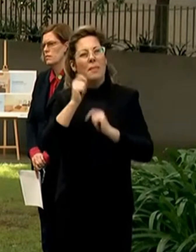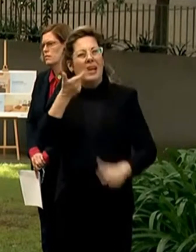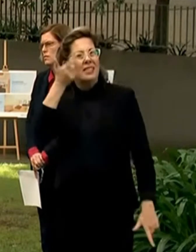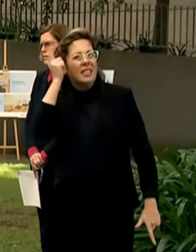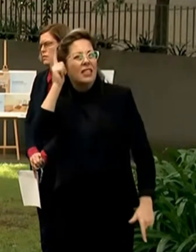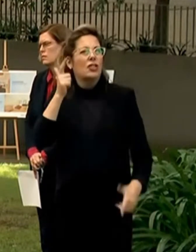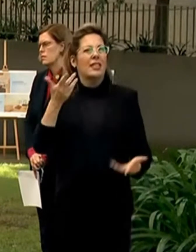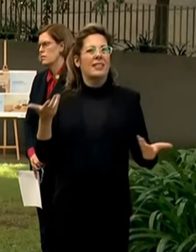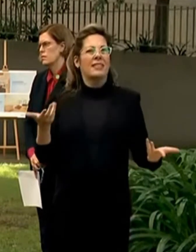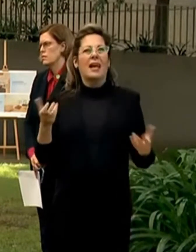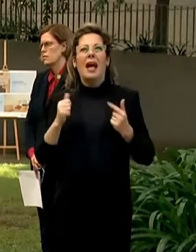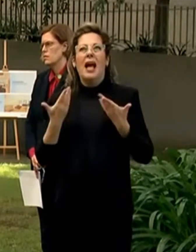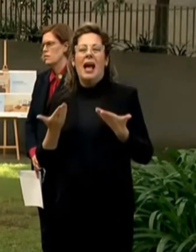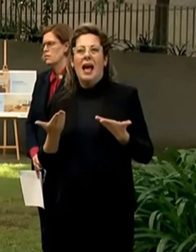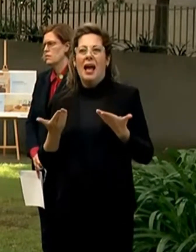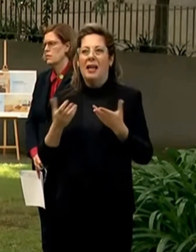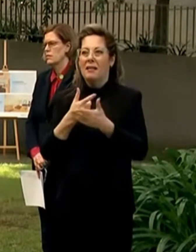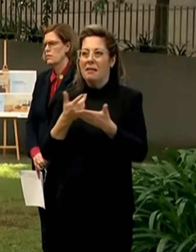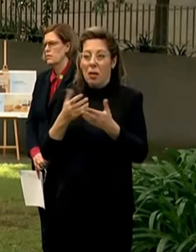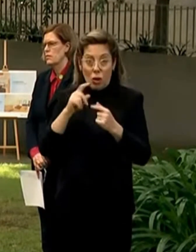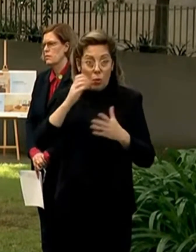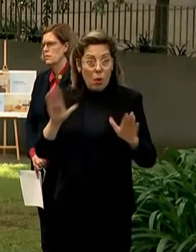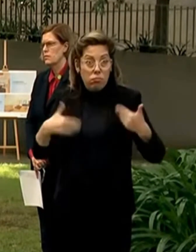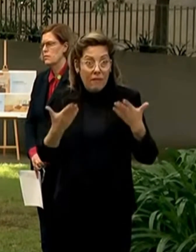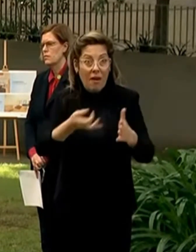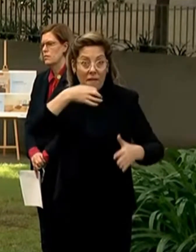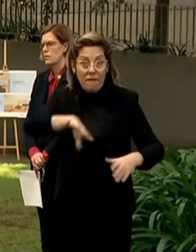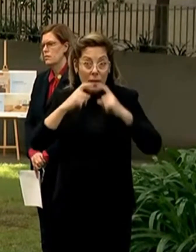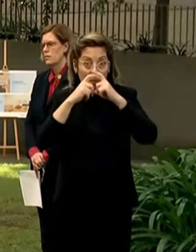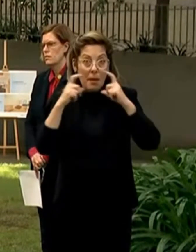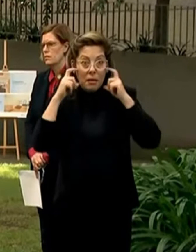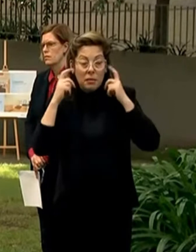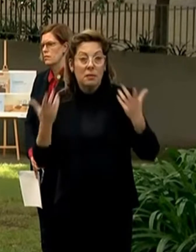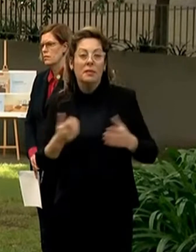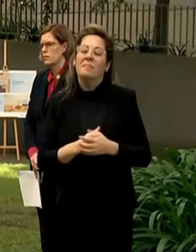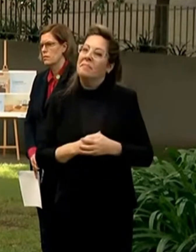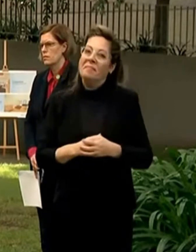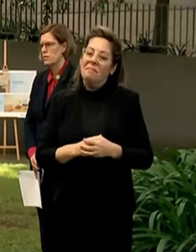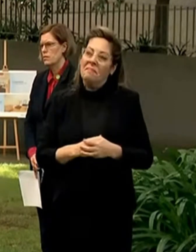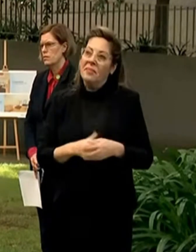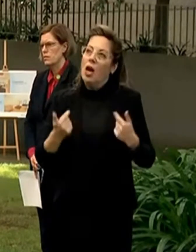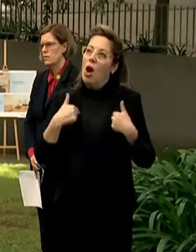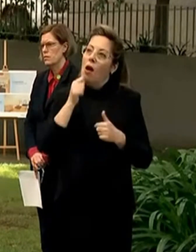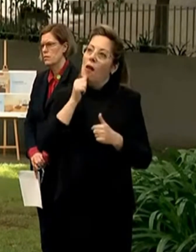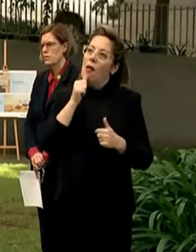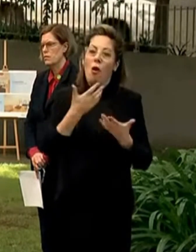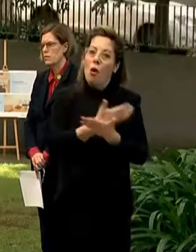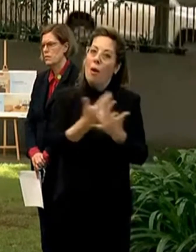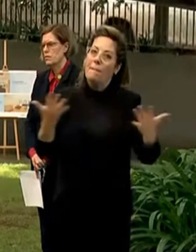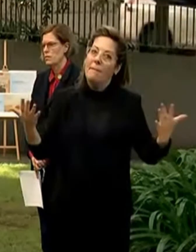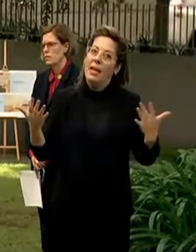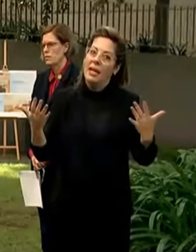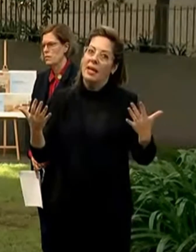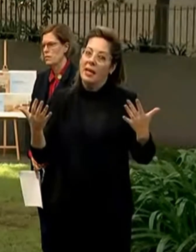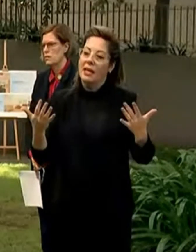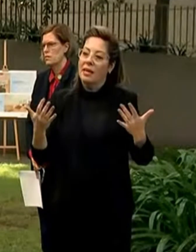Well, already I know that many of those workplaces offer masks to their workers if they want. I know certainly many sectors of the